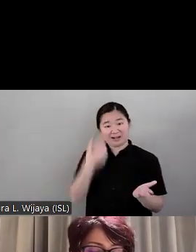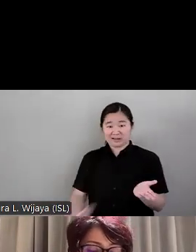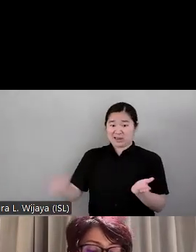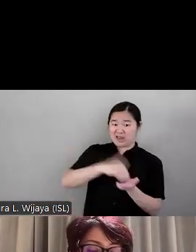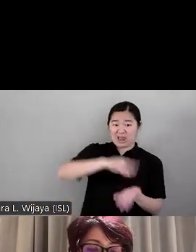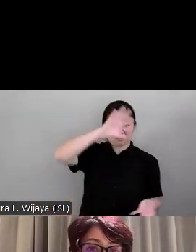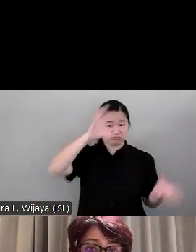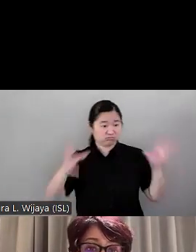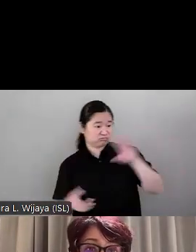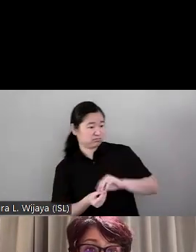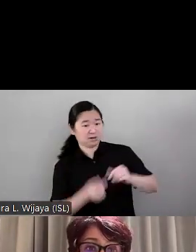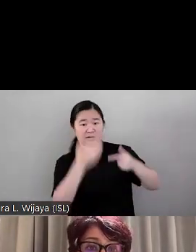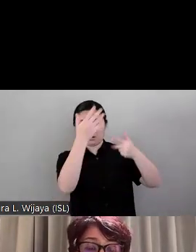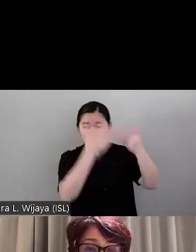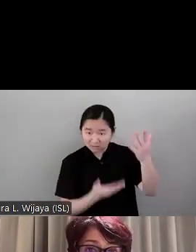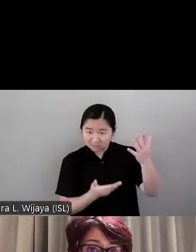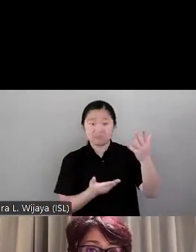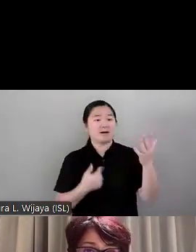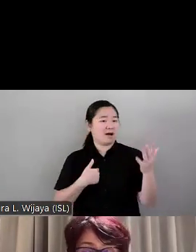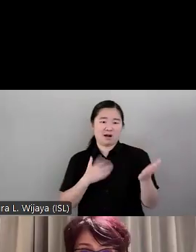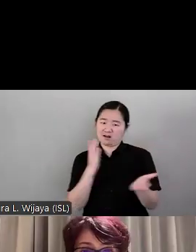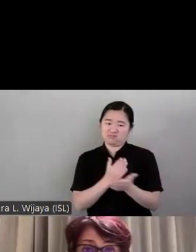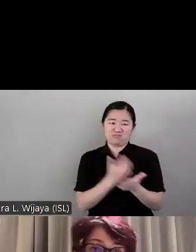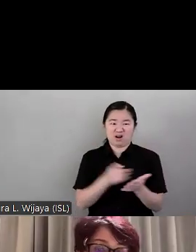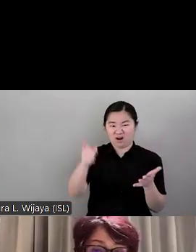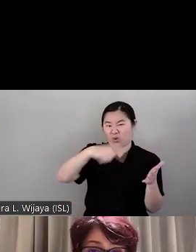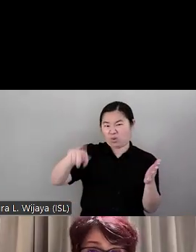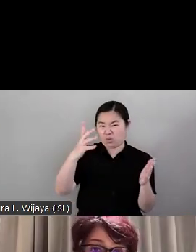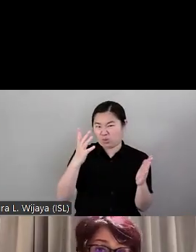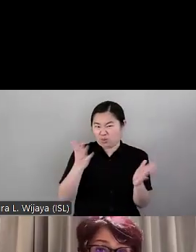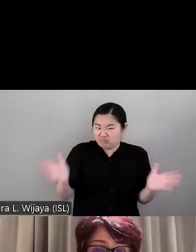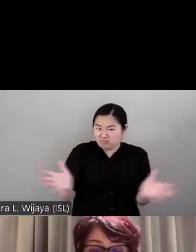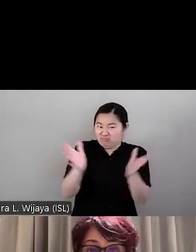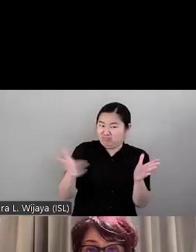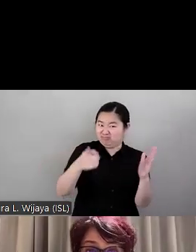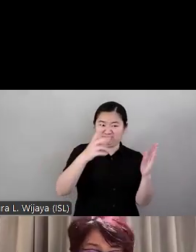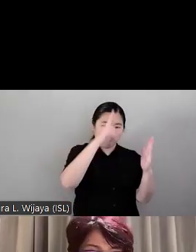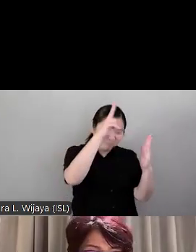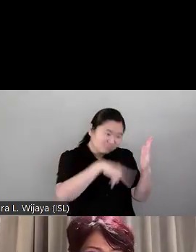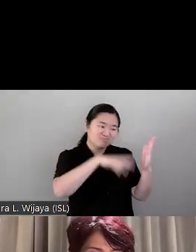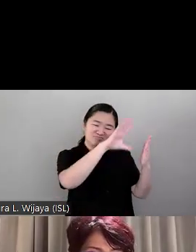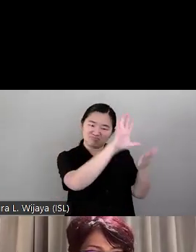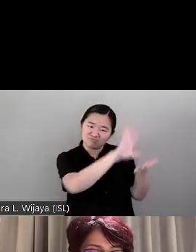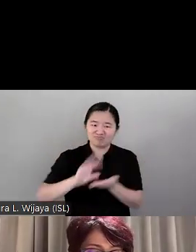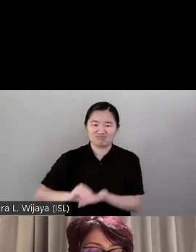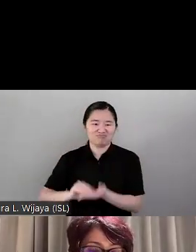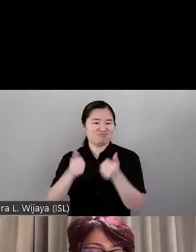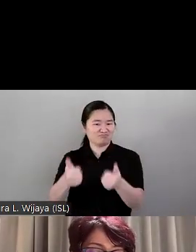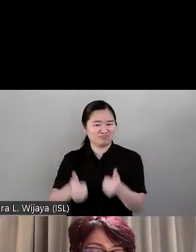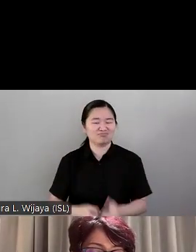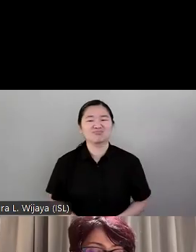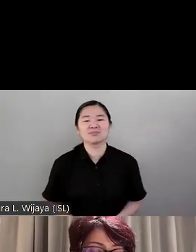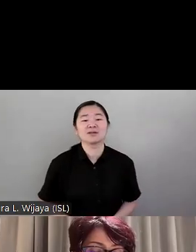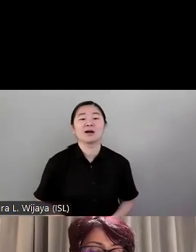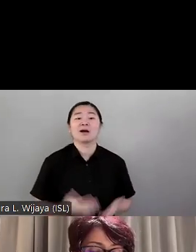today. We have a really great selection of panelists, and I'll be introducing each of them before they come to speak.